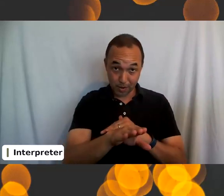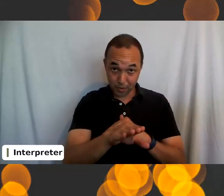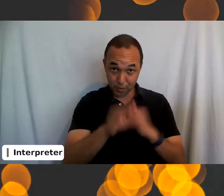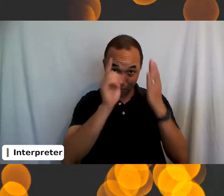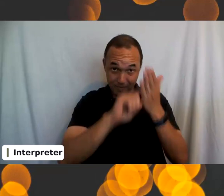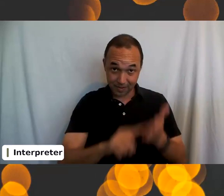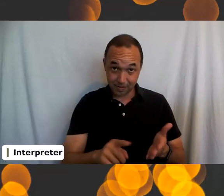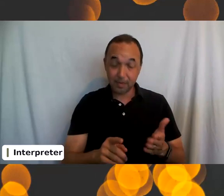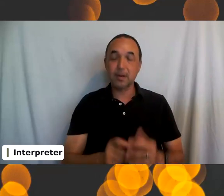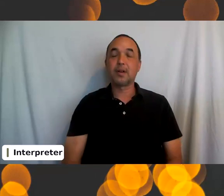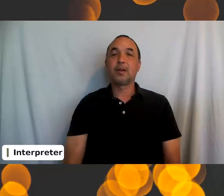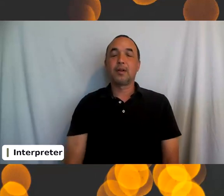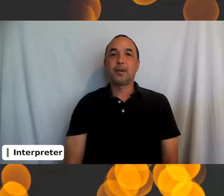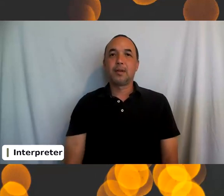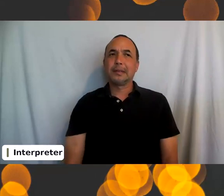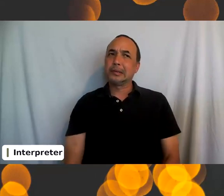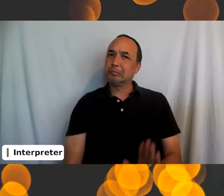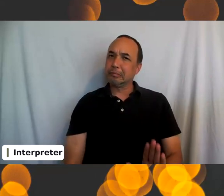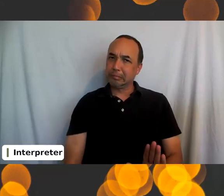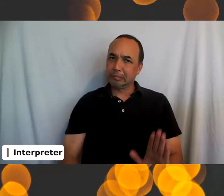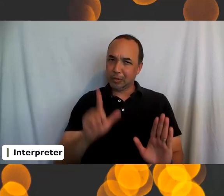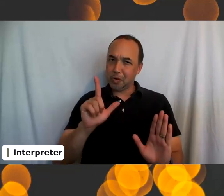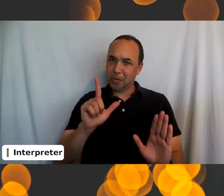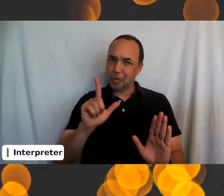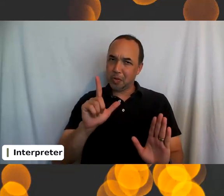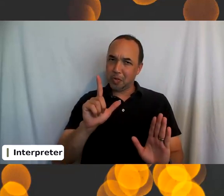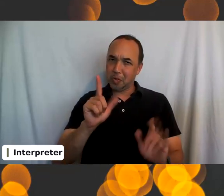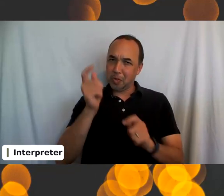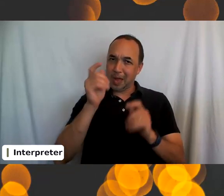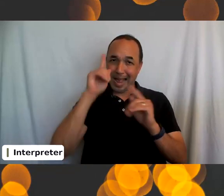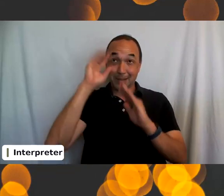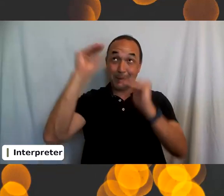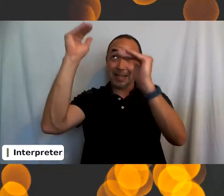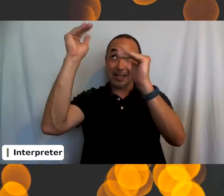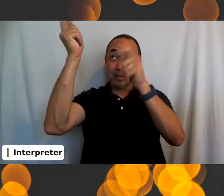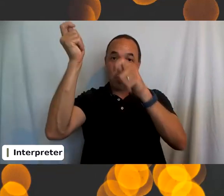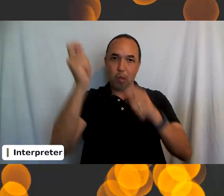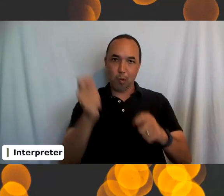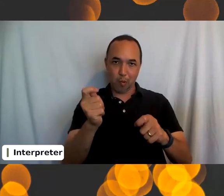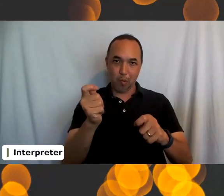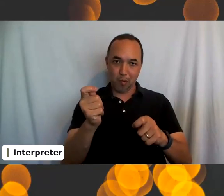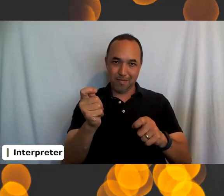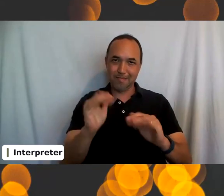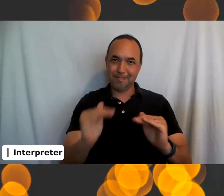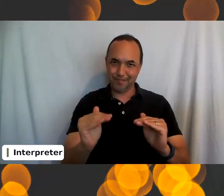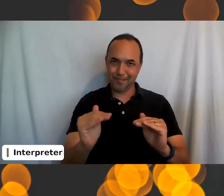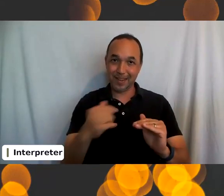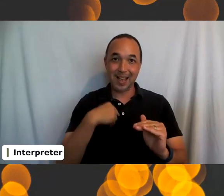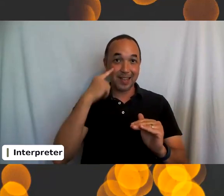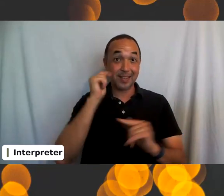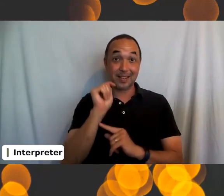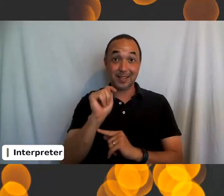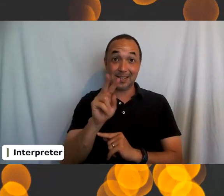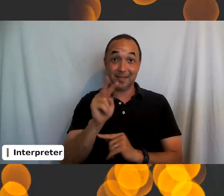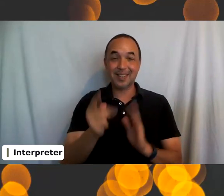want to keep your expectations low. I think TV sometimes makes it look